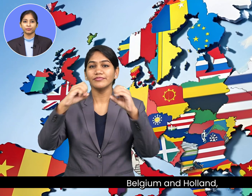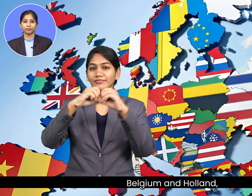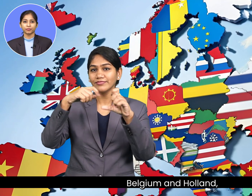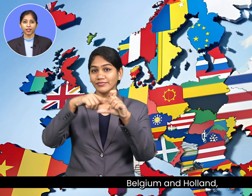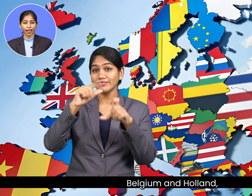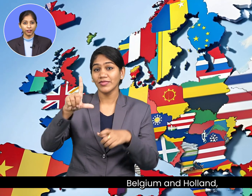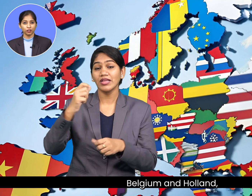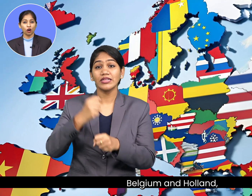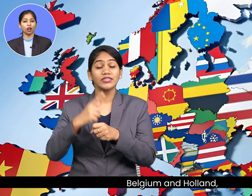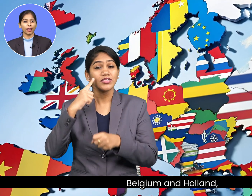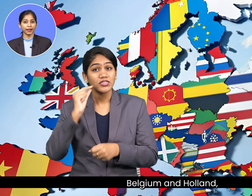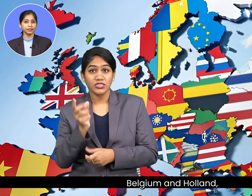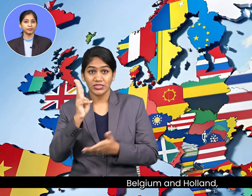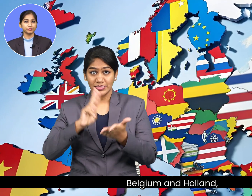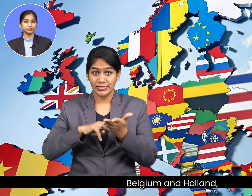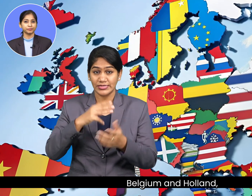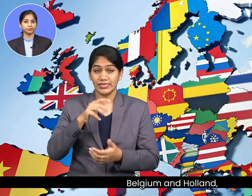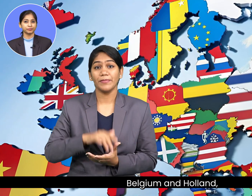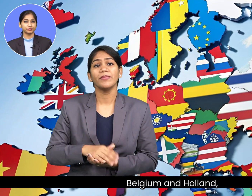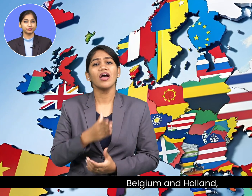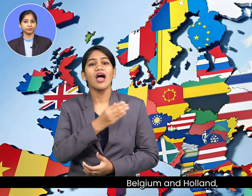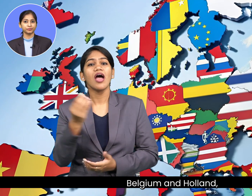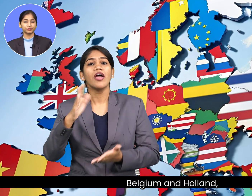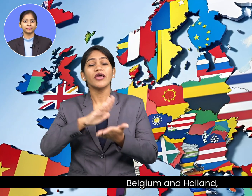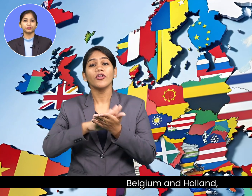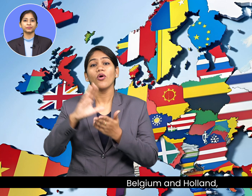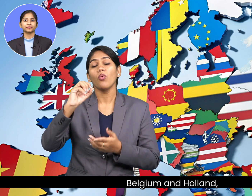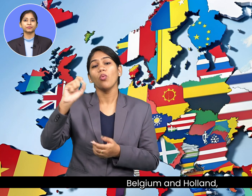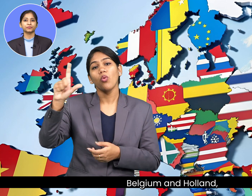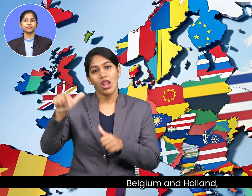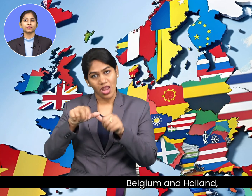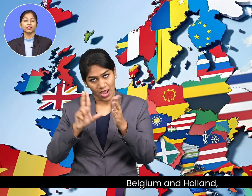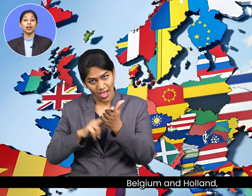Belgium, and Holland,